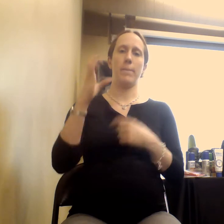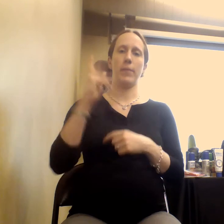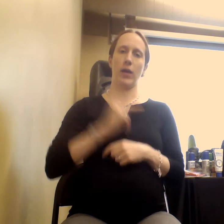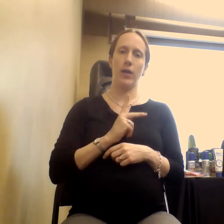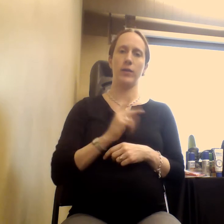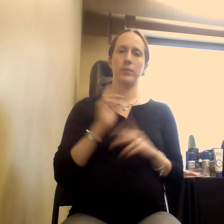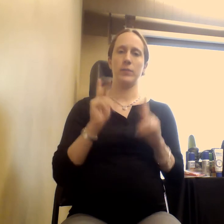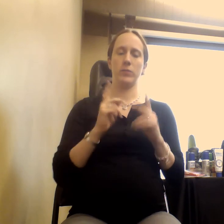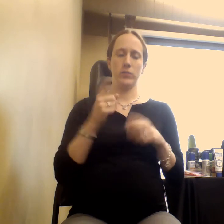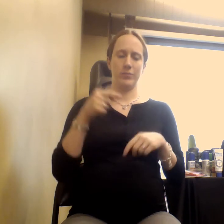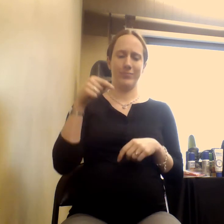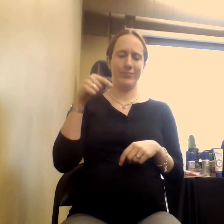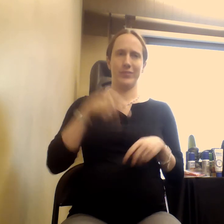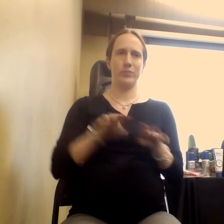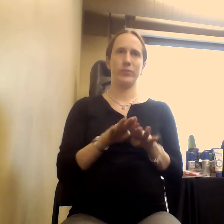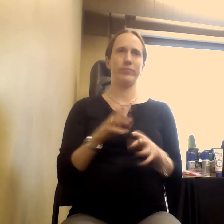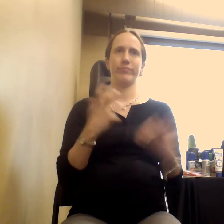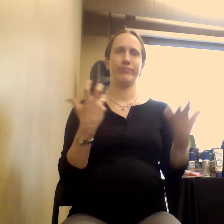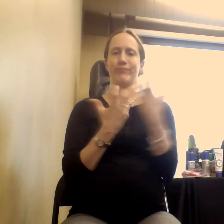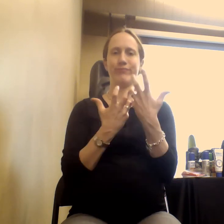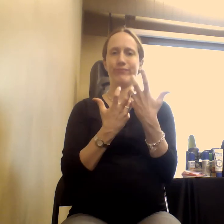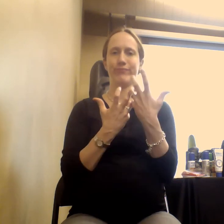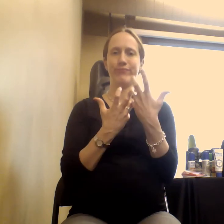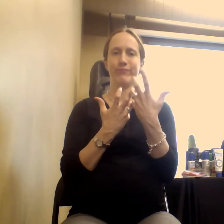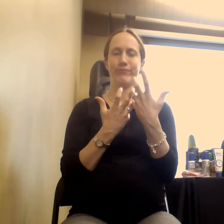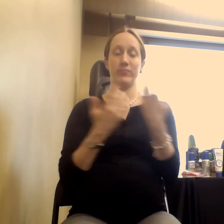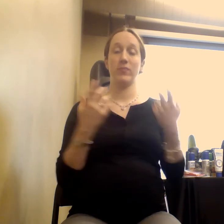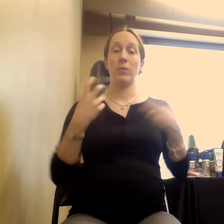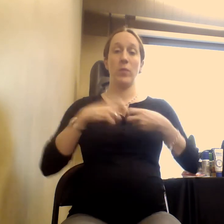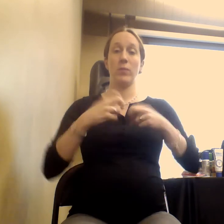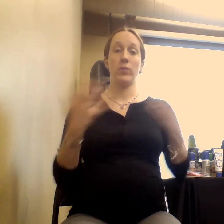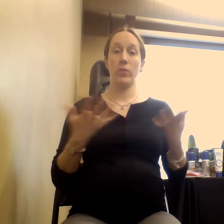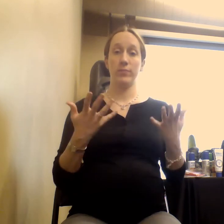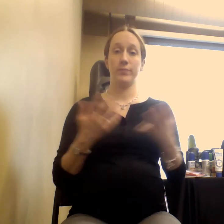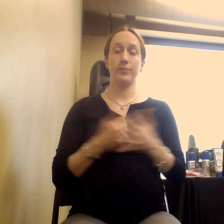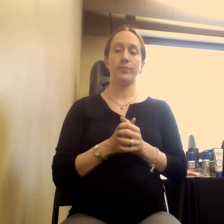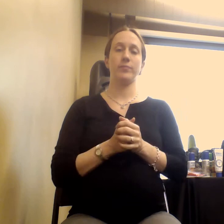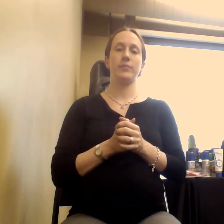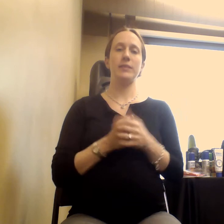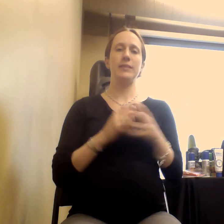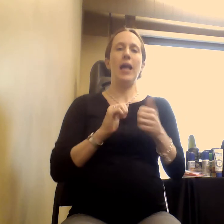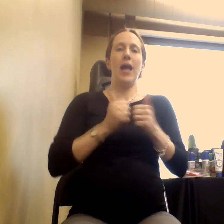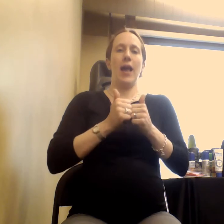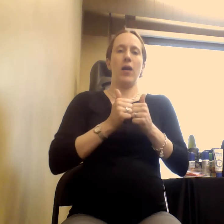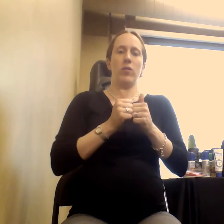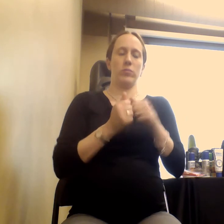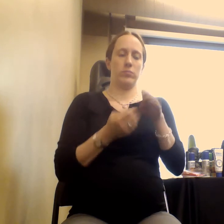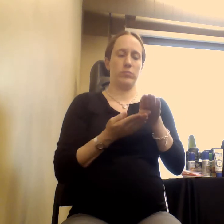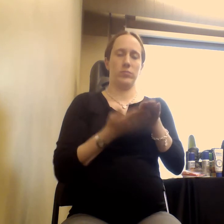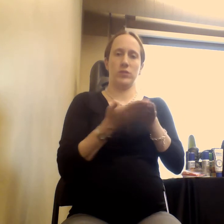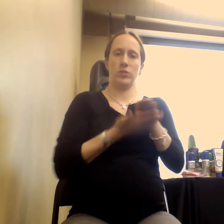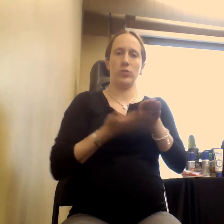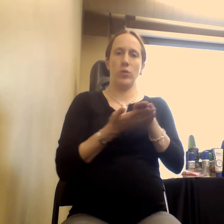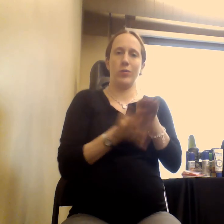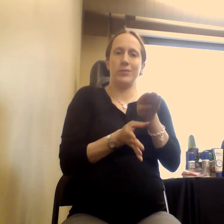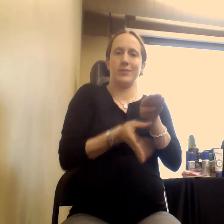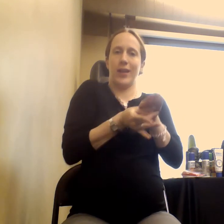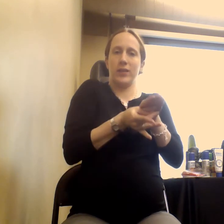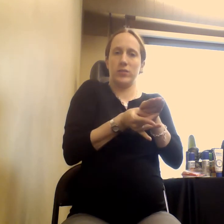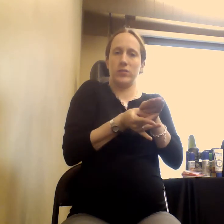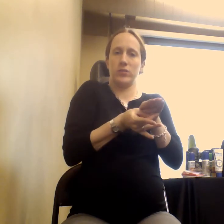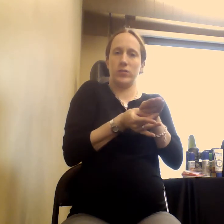have to, attach the soles to the actual upper nowadays, certain